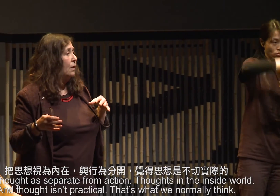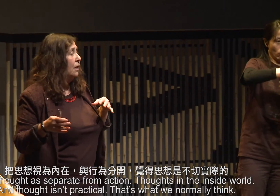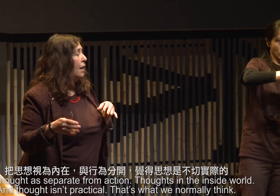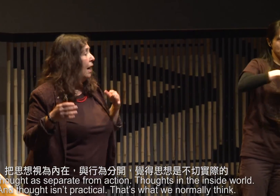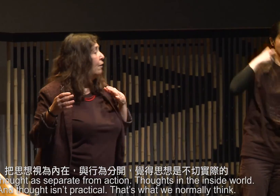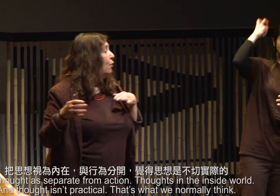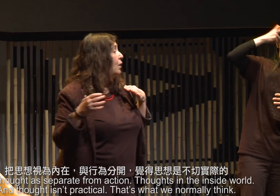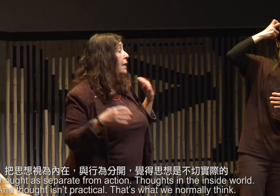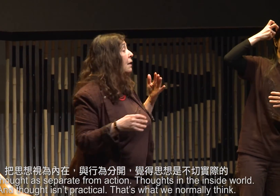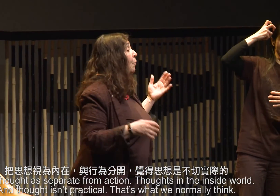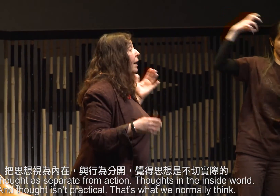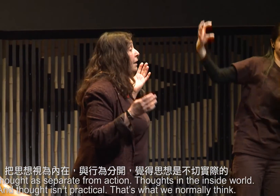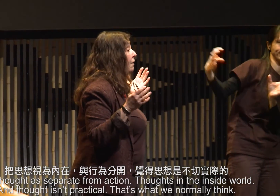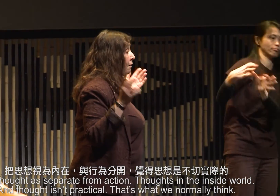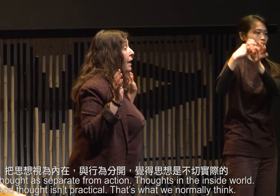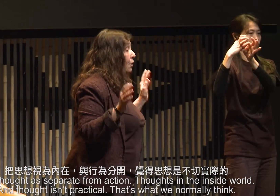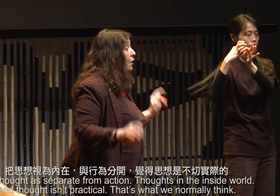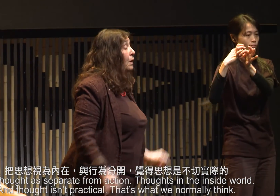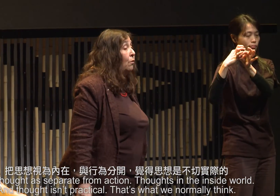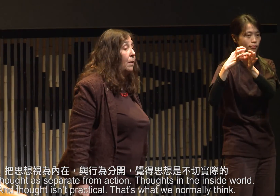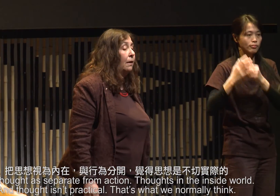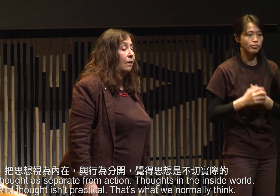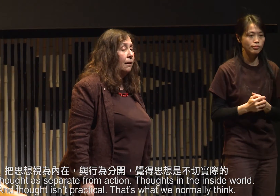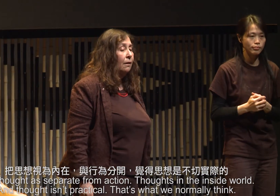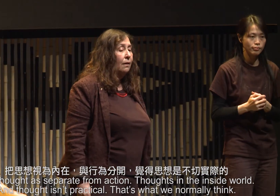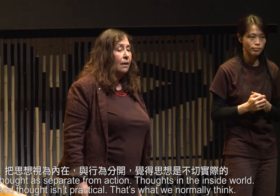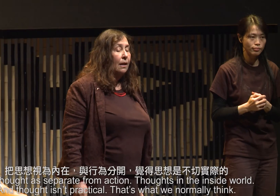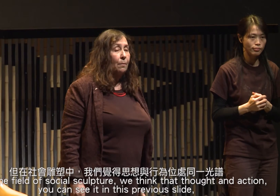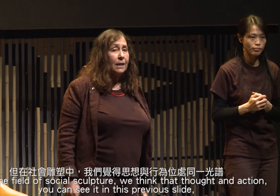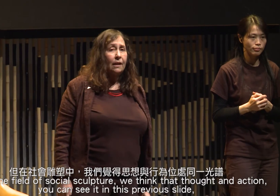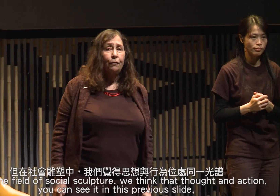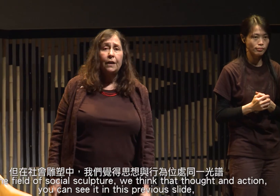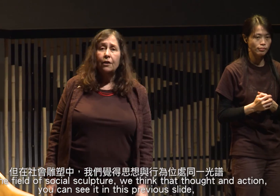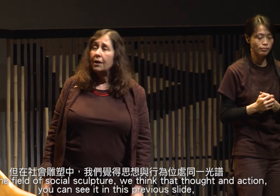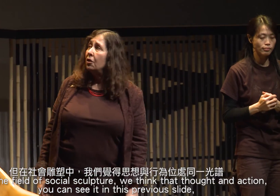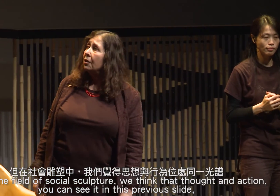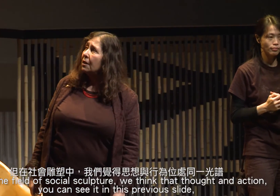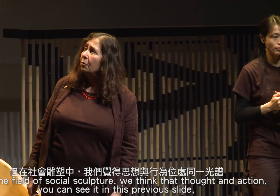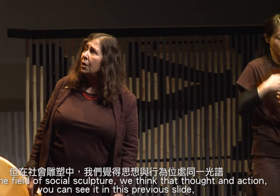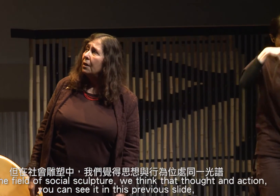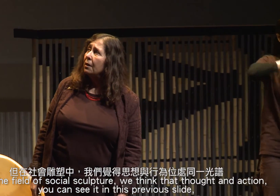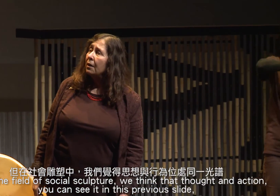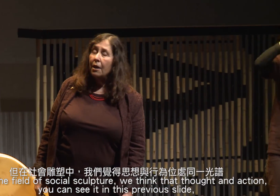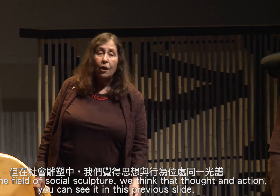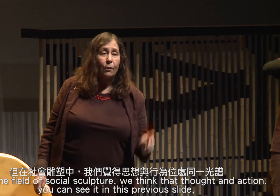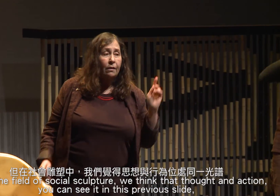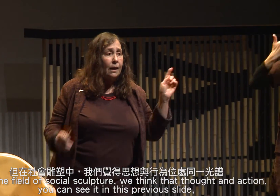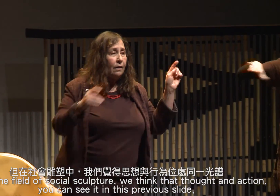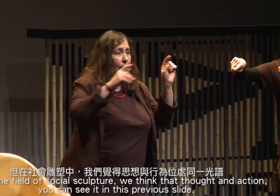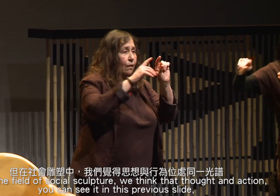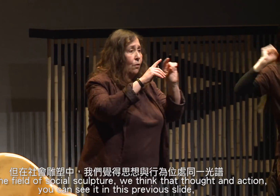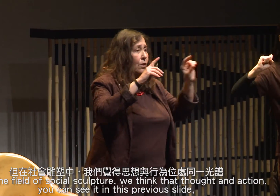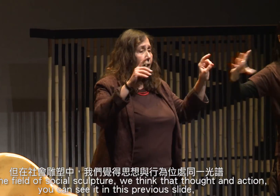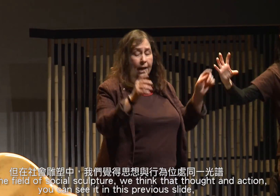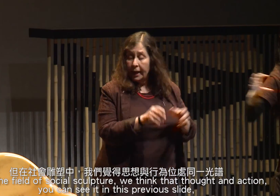world. And thought isn't practical. That's what we normally think. But in the field of social sculpture, we think